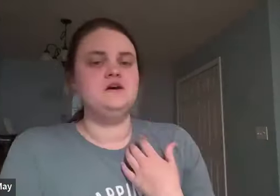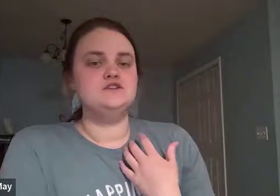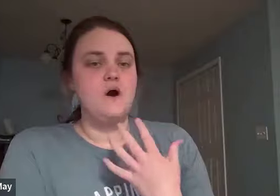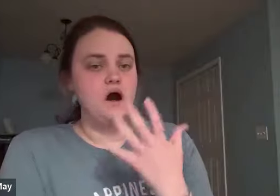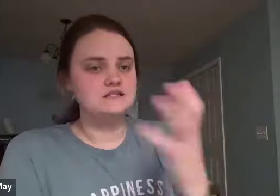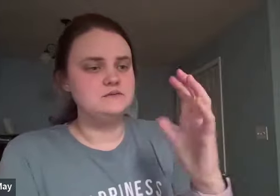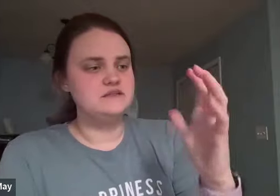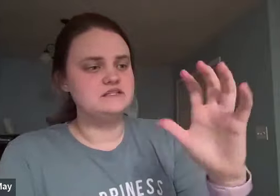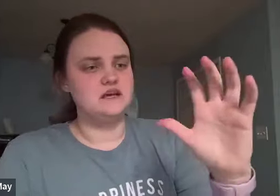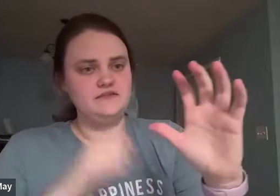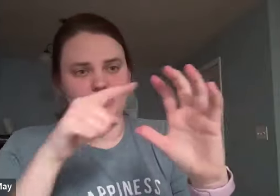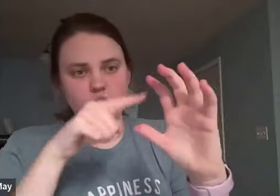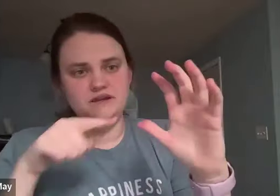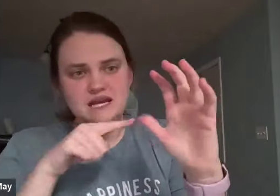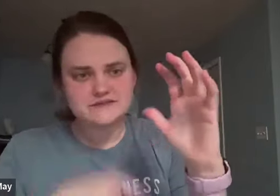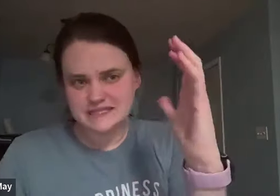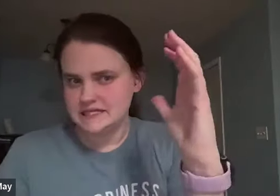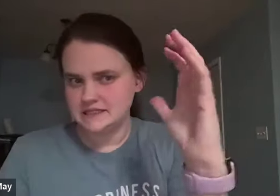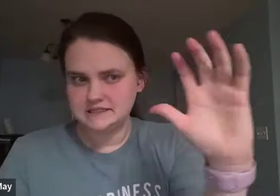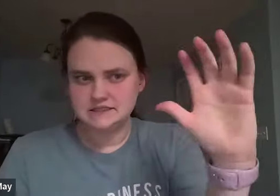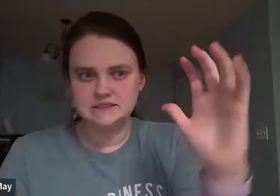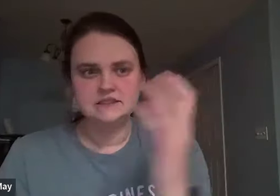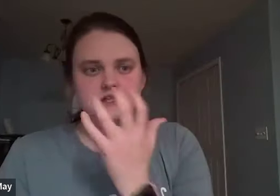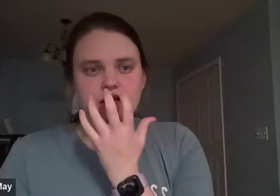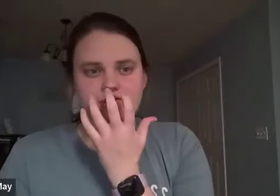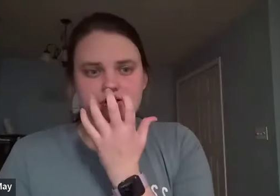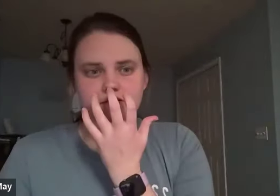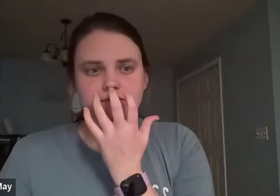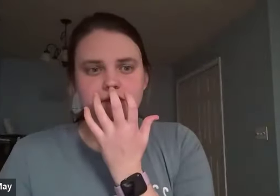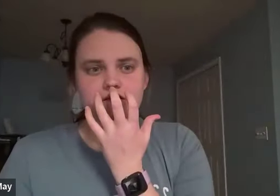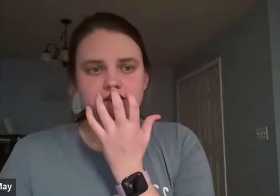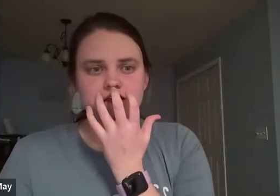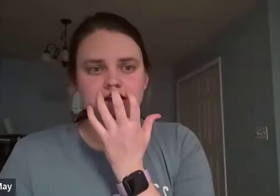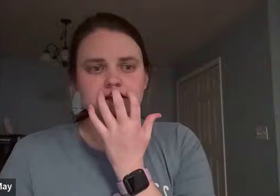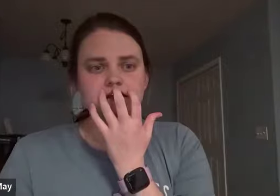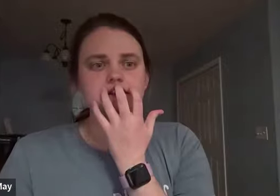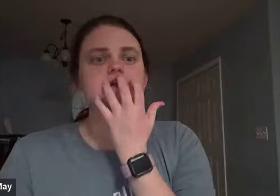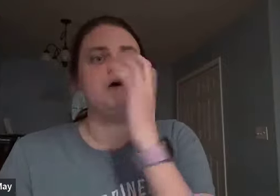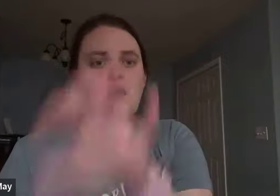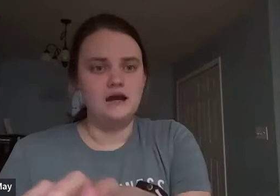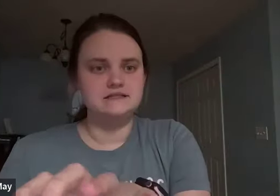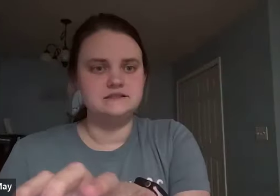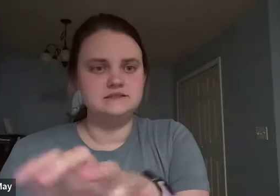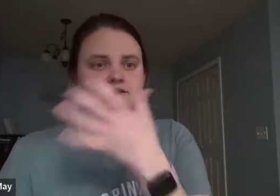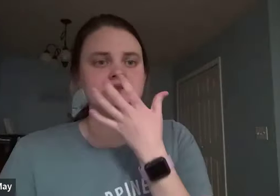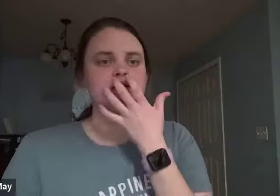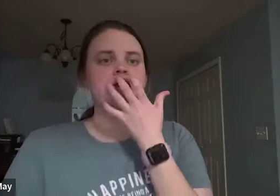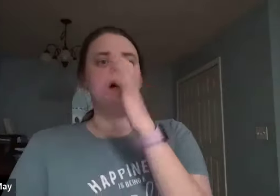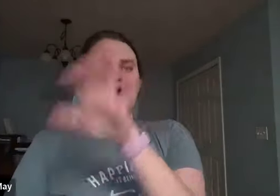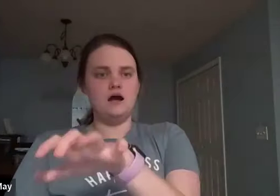So hot's going to be this, again, that open kind of C. You're going to have it in front of your mouth and you're going to go hot,